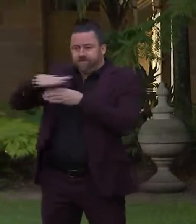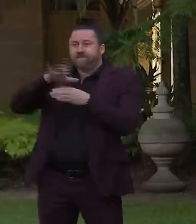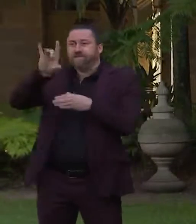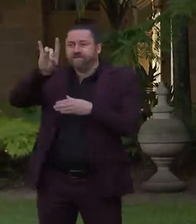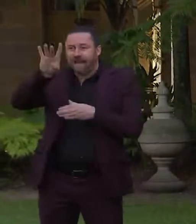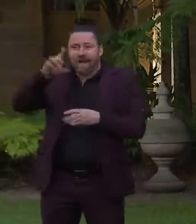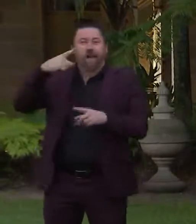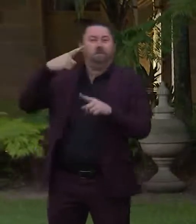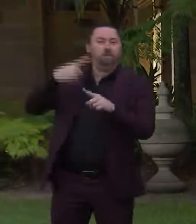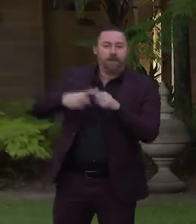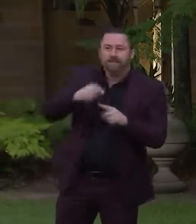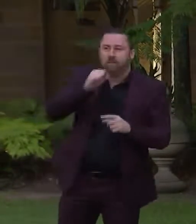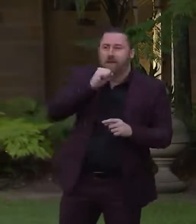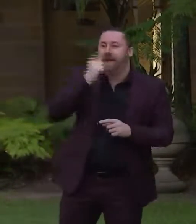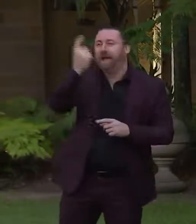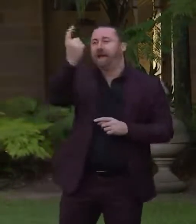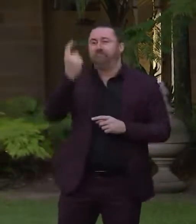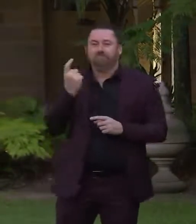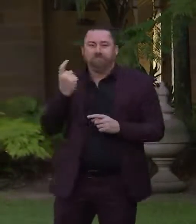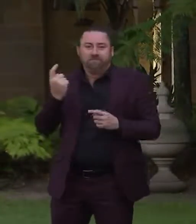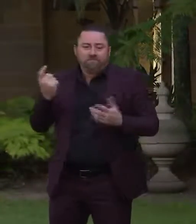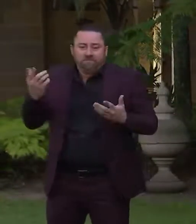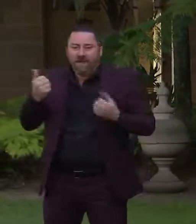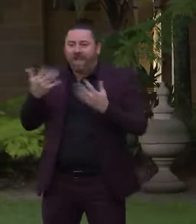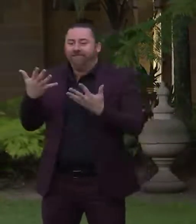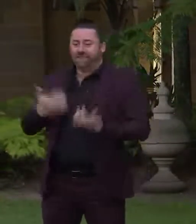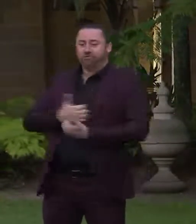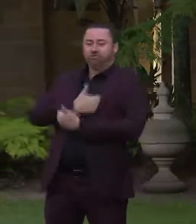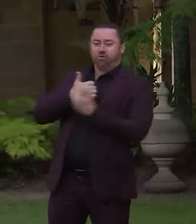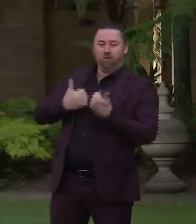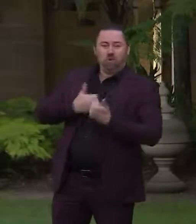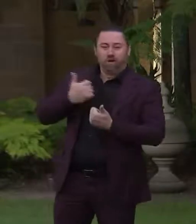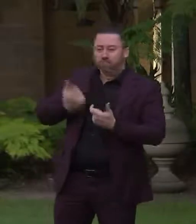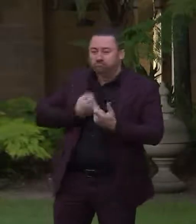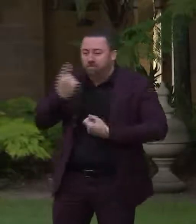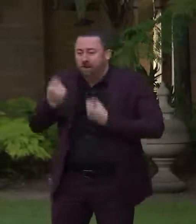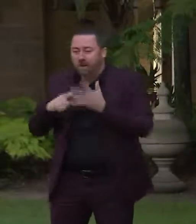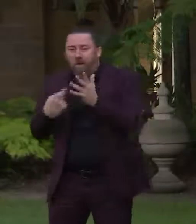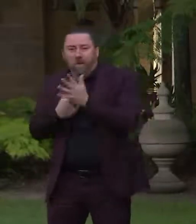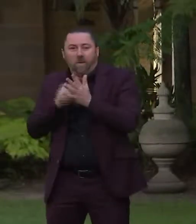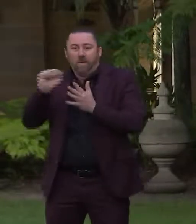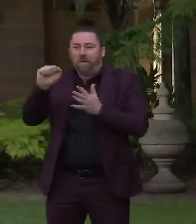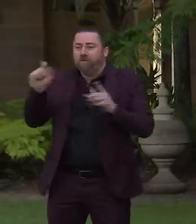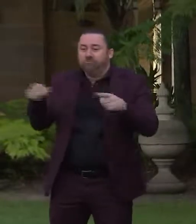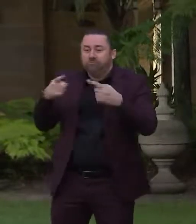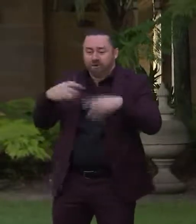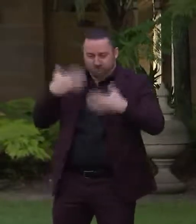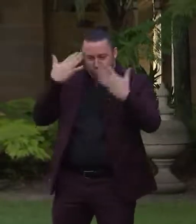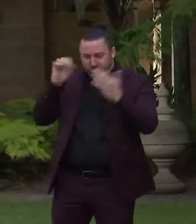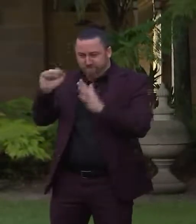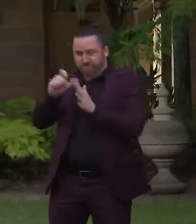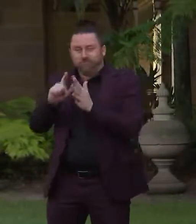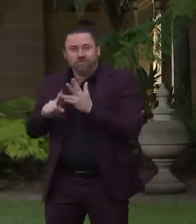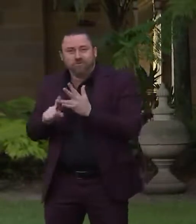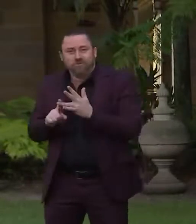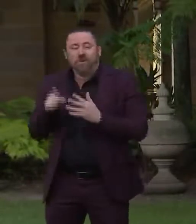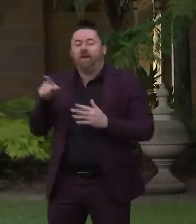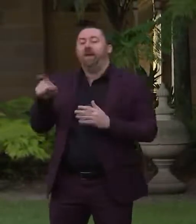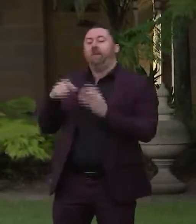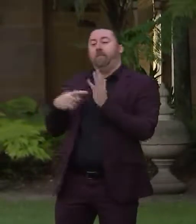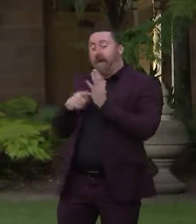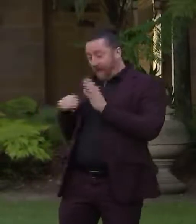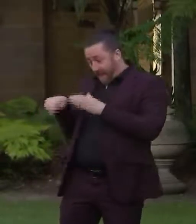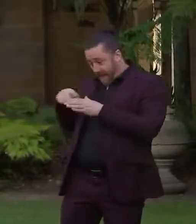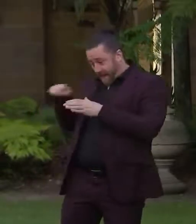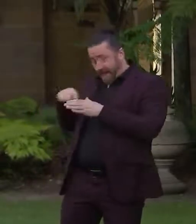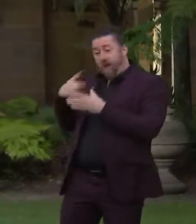there was an entertainer involved, so there were 11 people. So I became aware that some of those people then had returned to the Gold